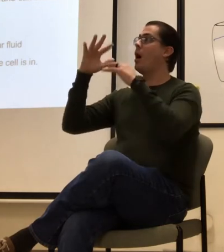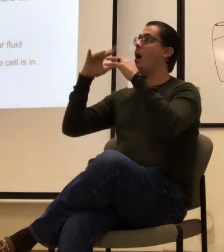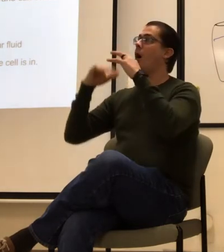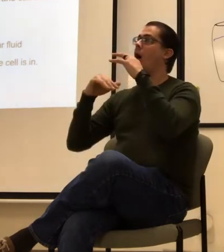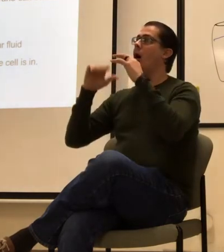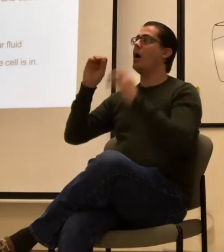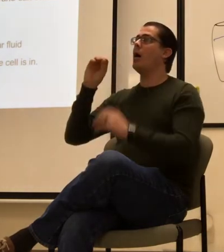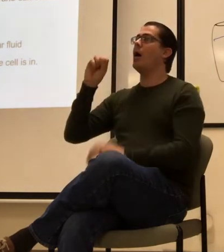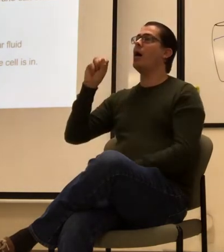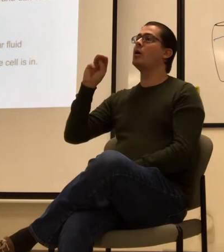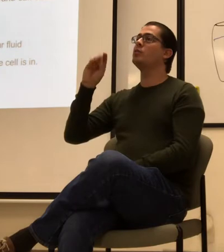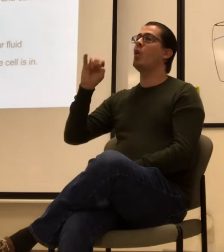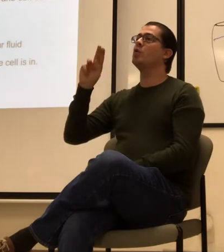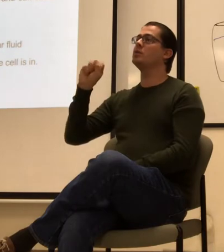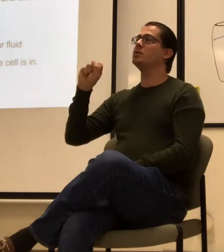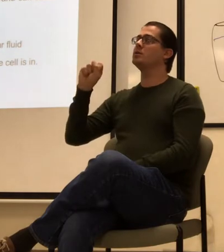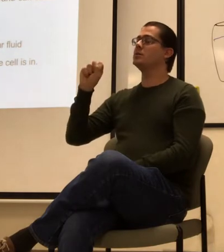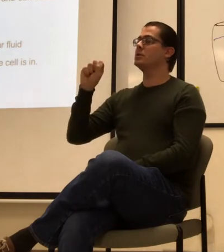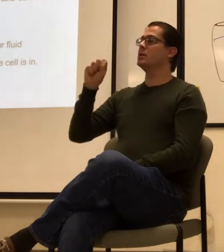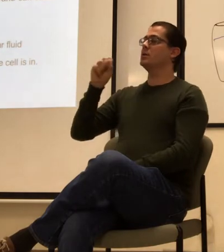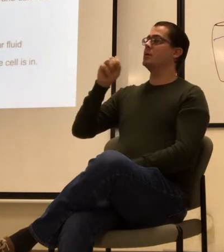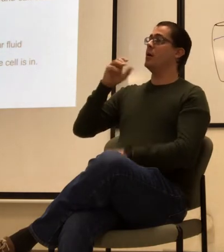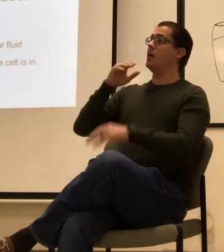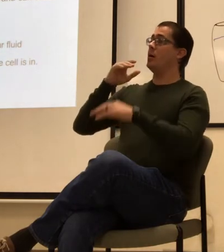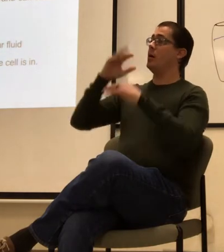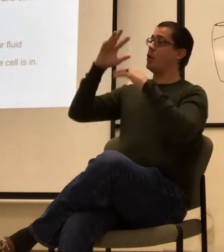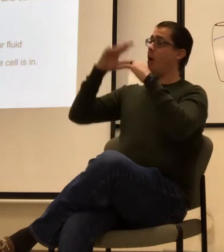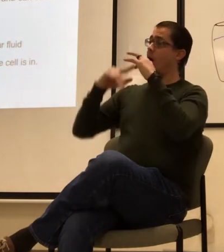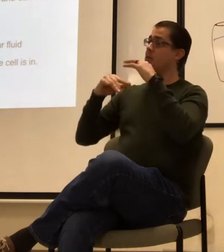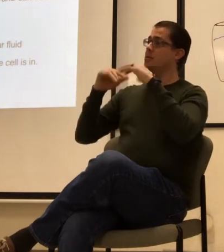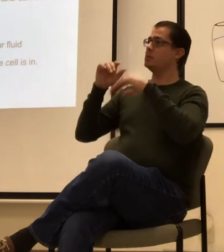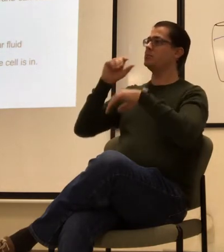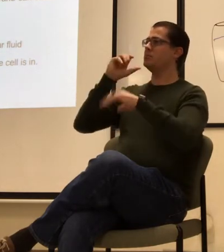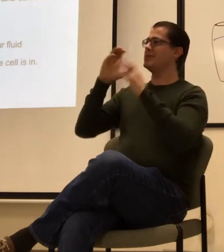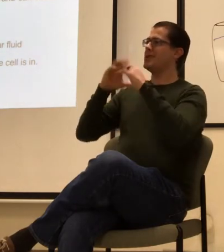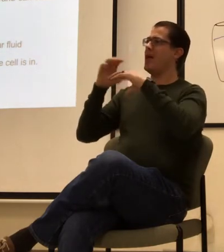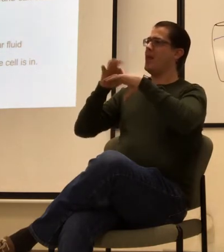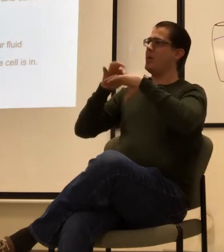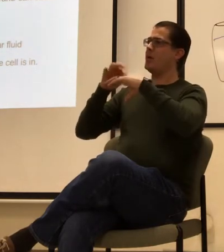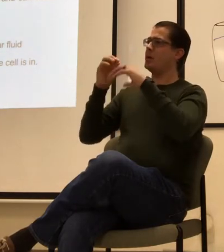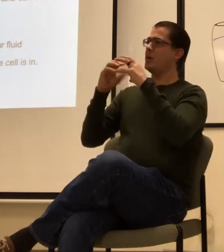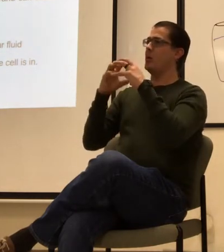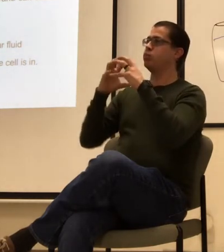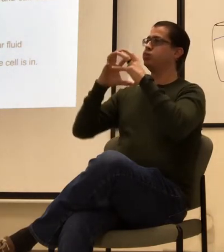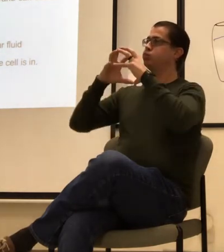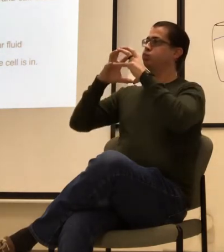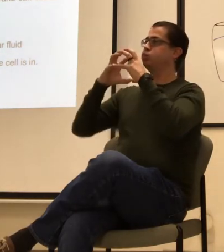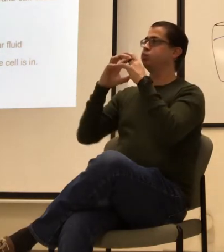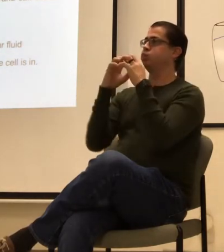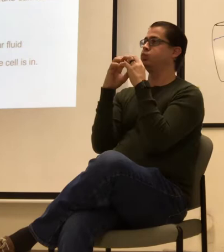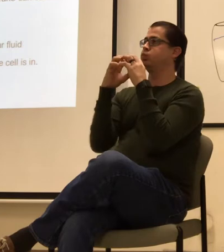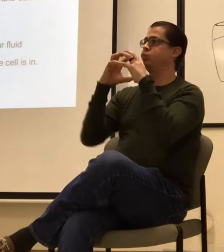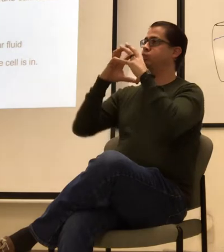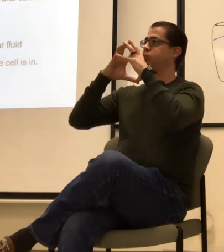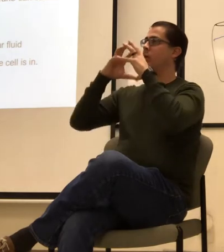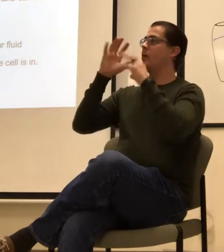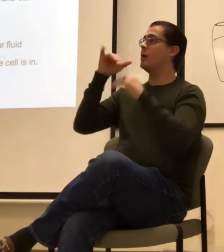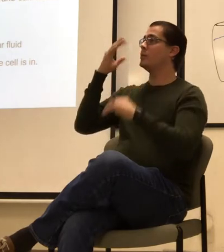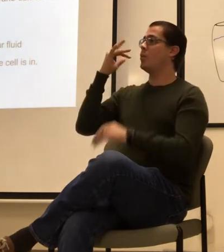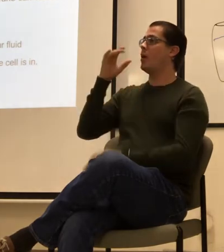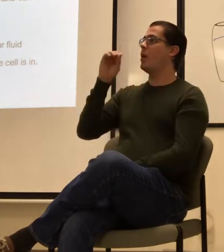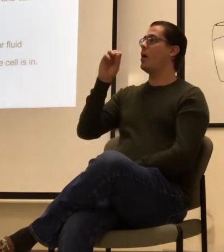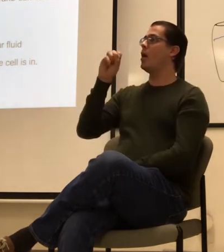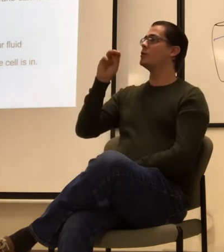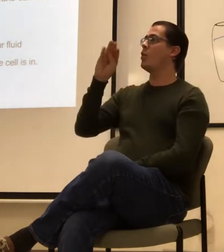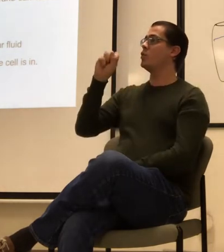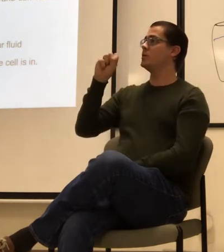So osmosis across a cell membrane can cause a cell to shrink or swell. That's why osmosis is important to learn in a